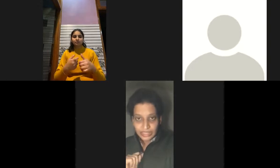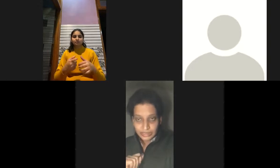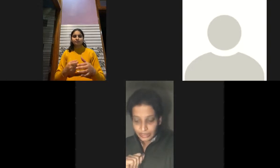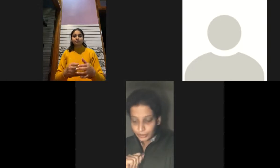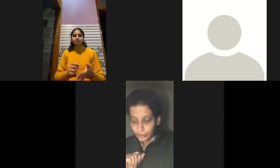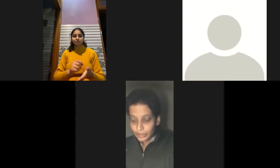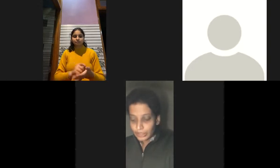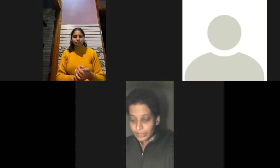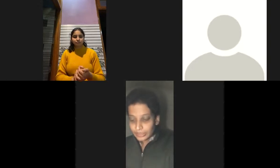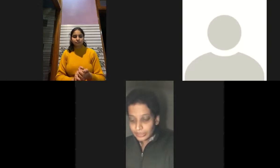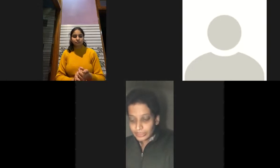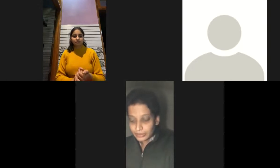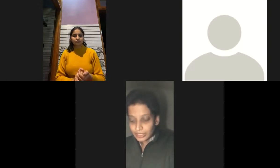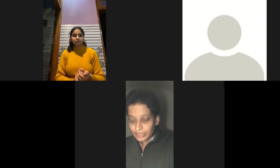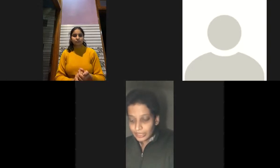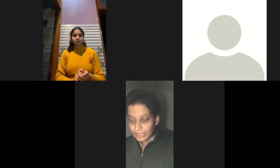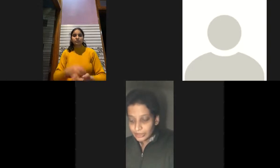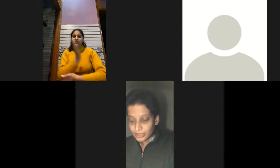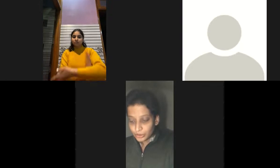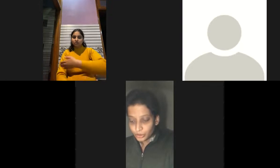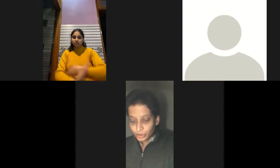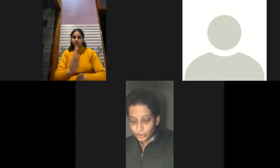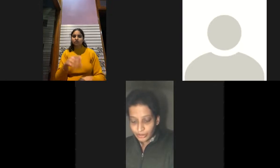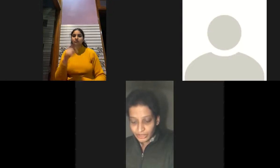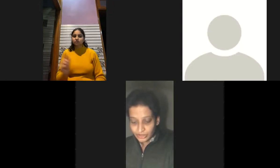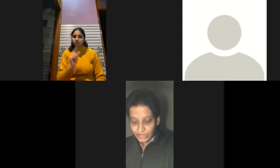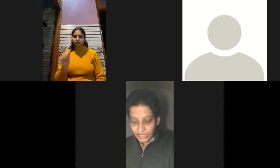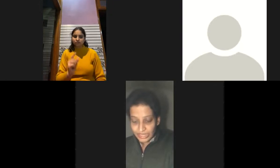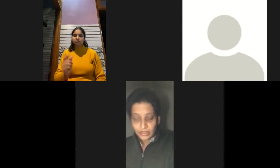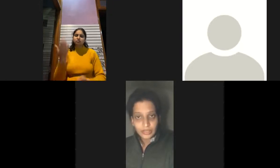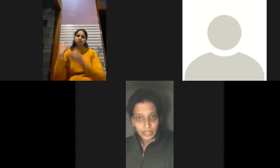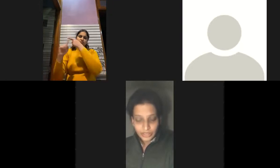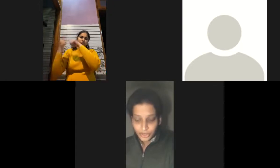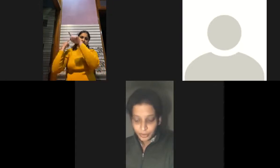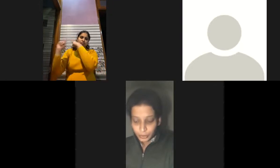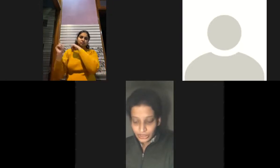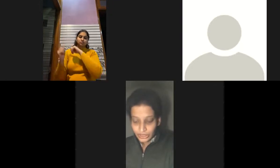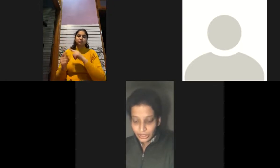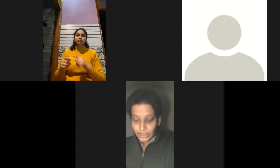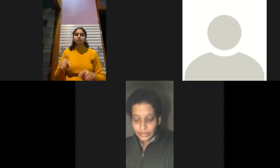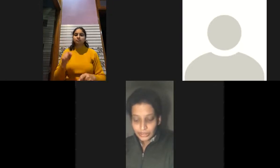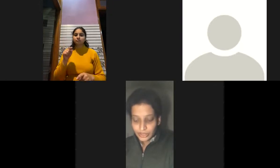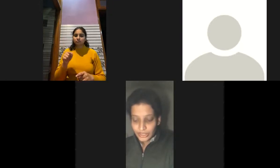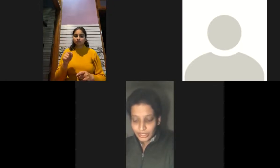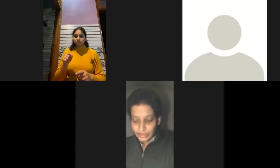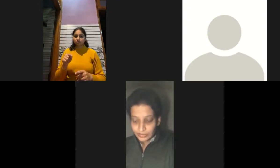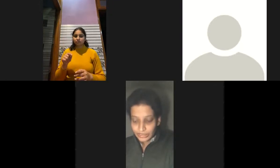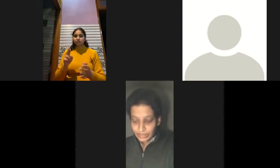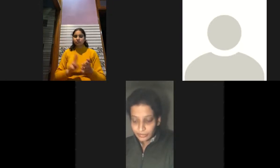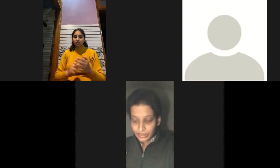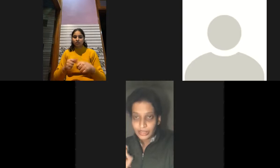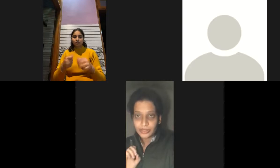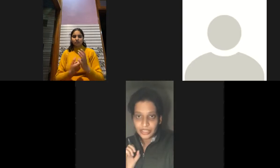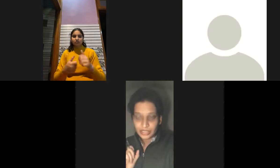provides, and I quote, disability has been used throughout history as a crutch upon which literary narratives lean for